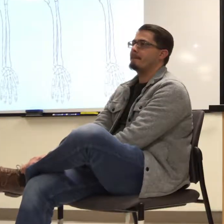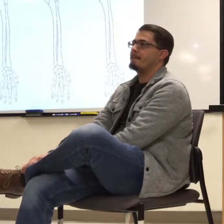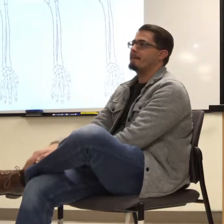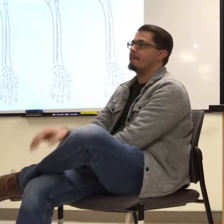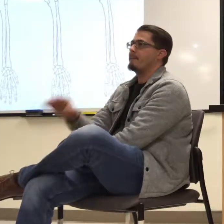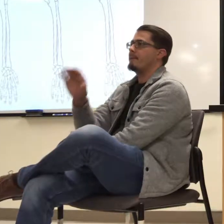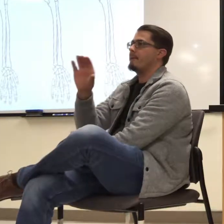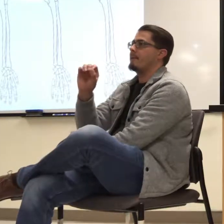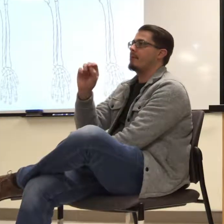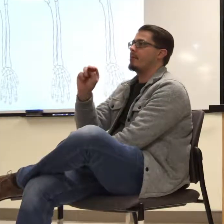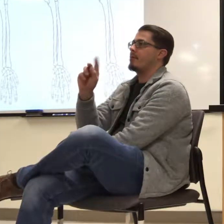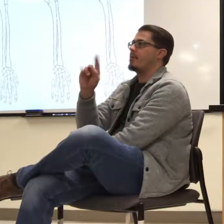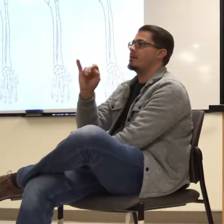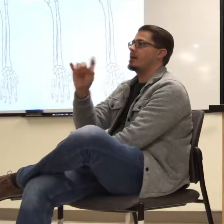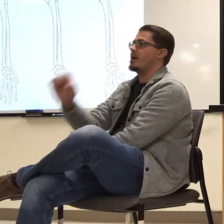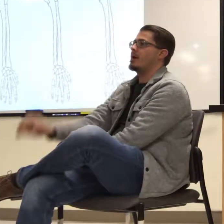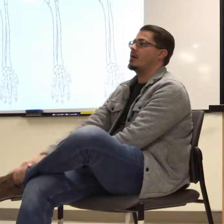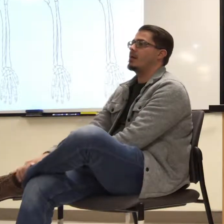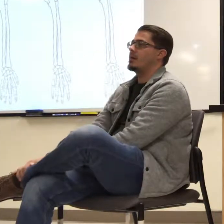condyles.